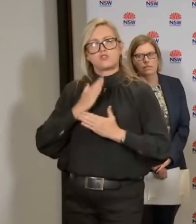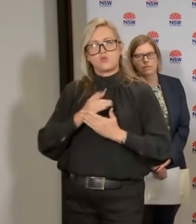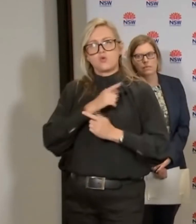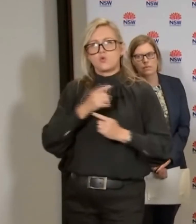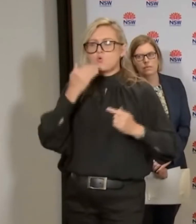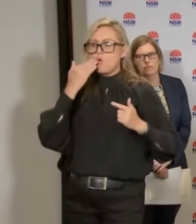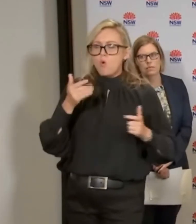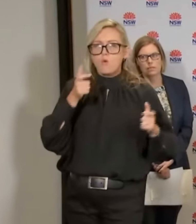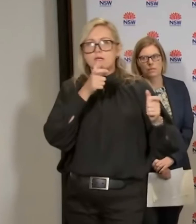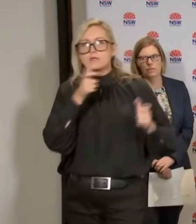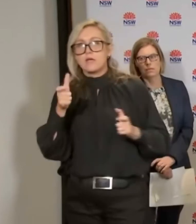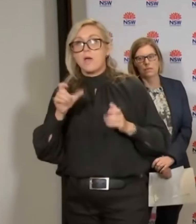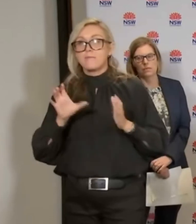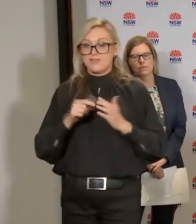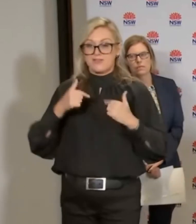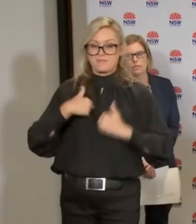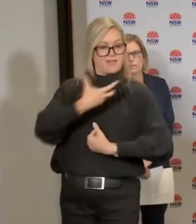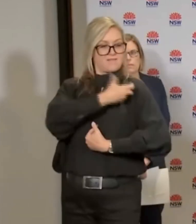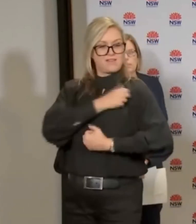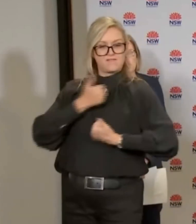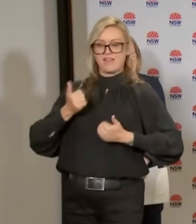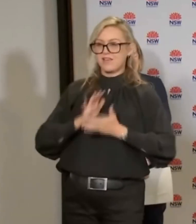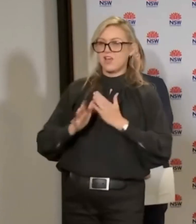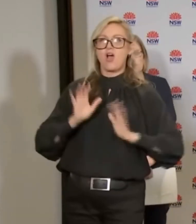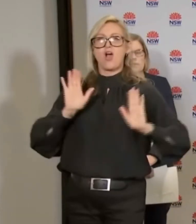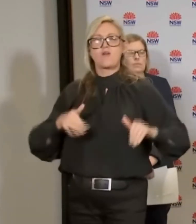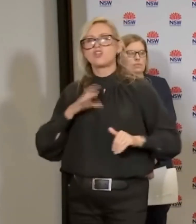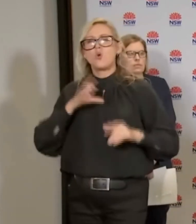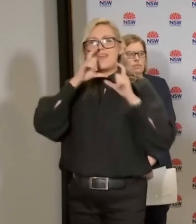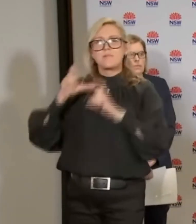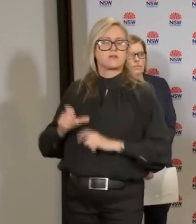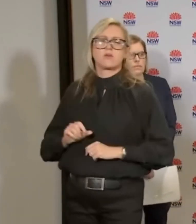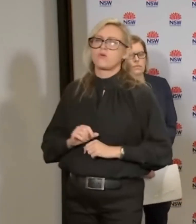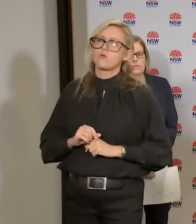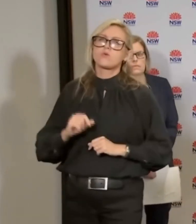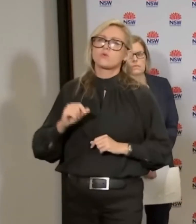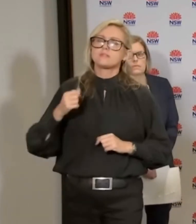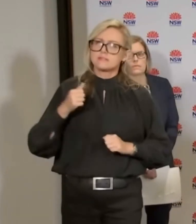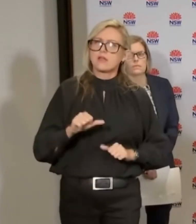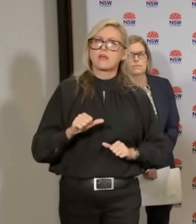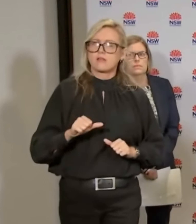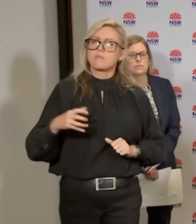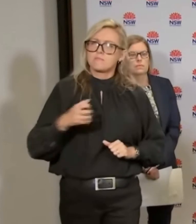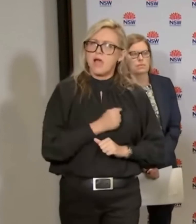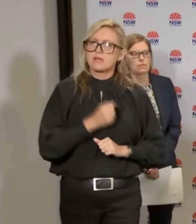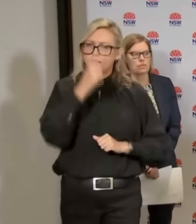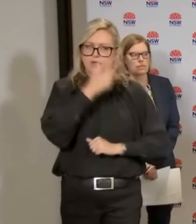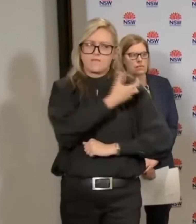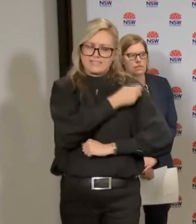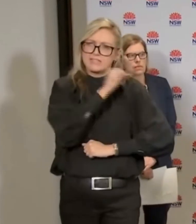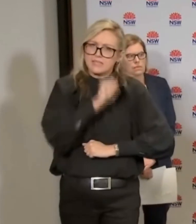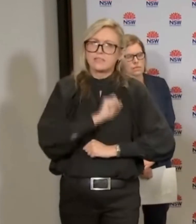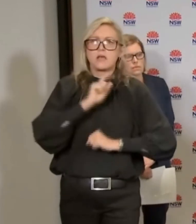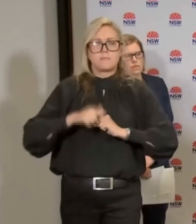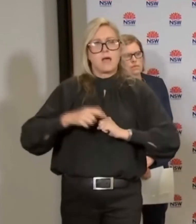doesn't mean you can relax on PPE, on all the procedures we've put in place. That is the biggest risk for us, if I can be honest. And that's why we've asked New South